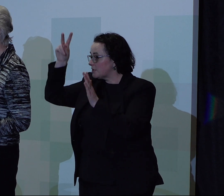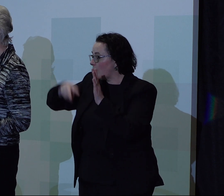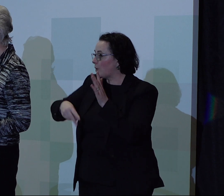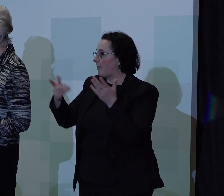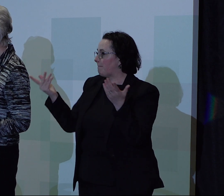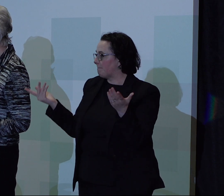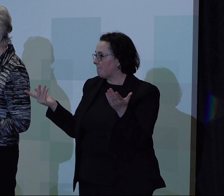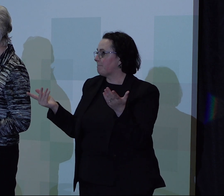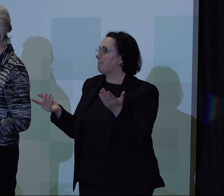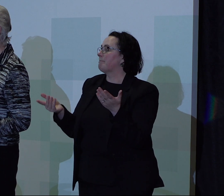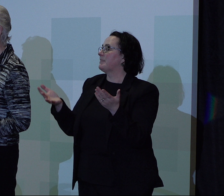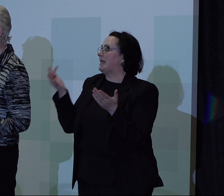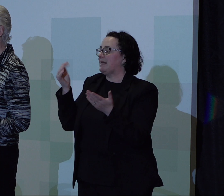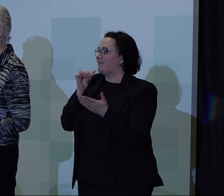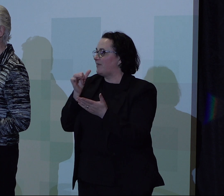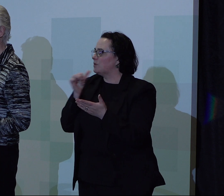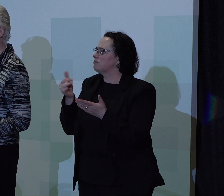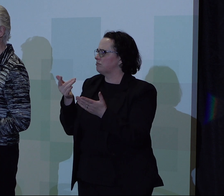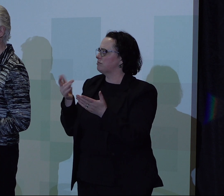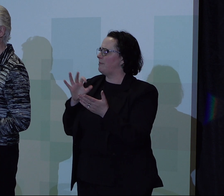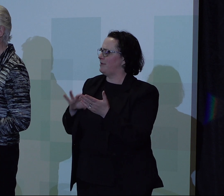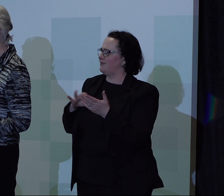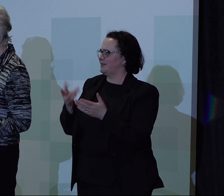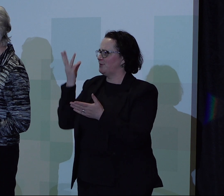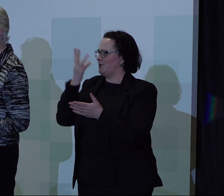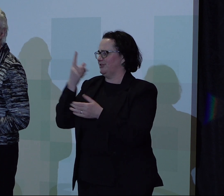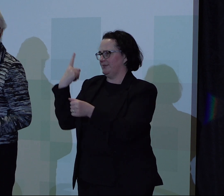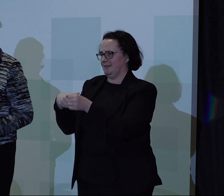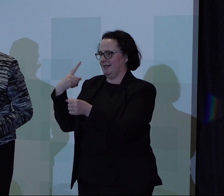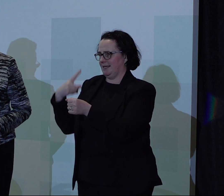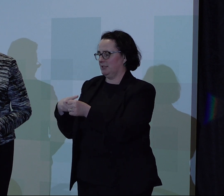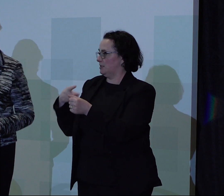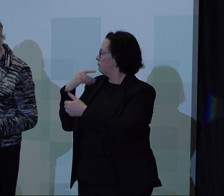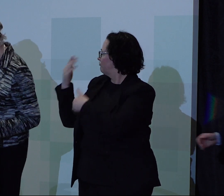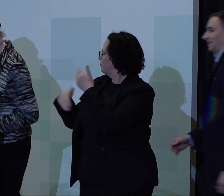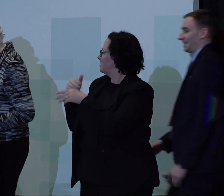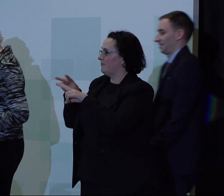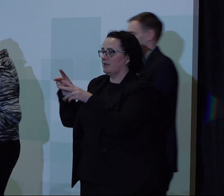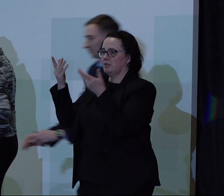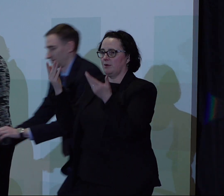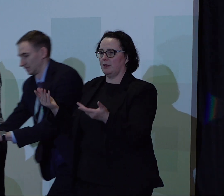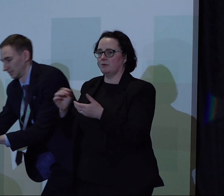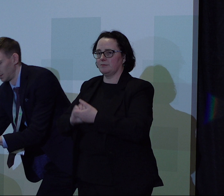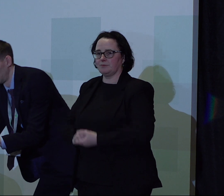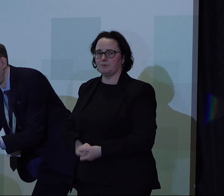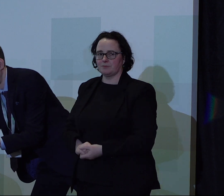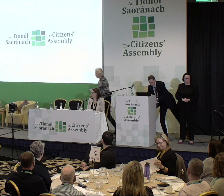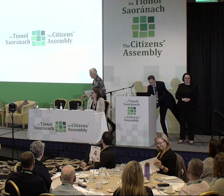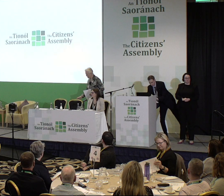it. And even if you haven't, I think it benefits from a second watching. So we're just going to run the video now, please, Darren. Thank you.